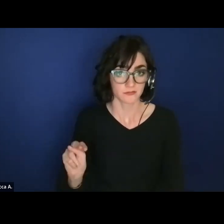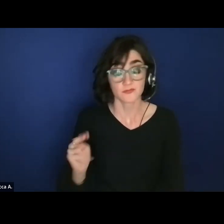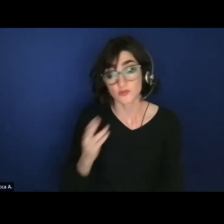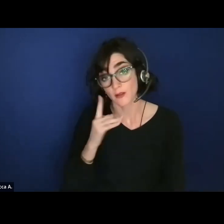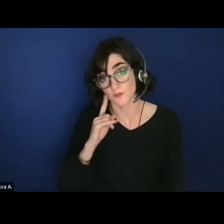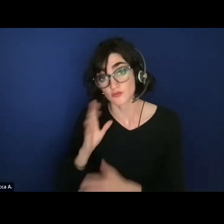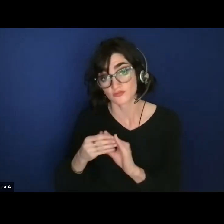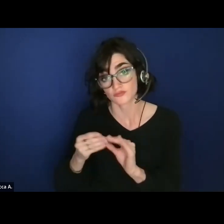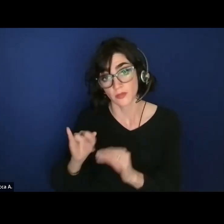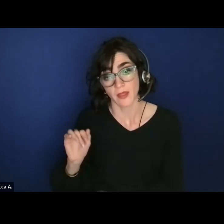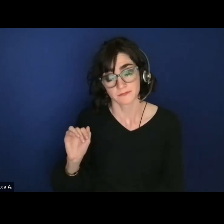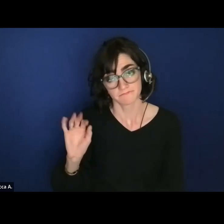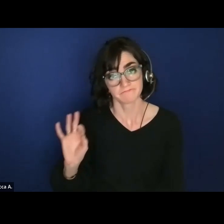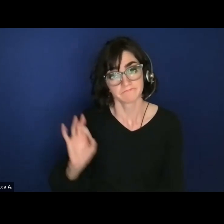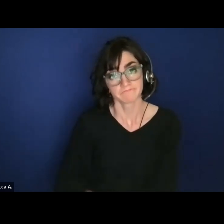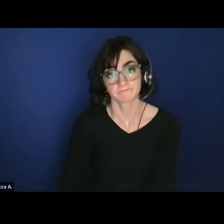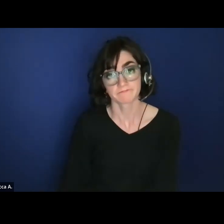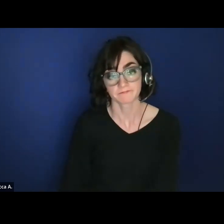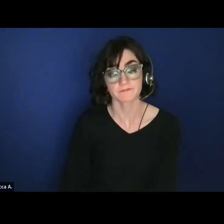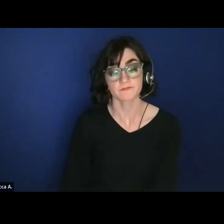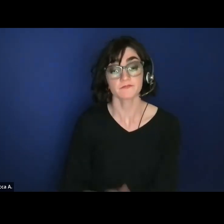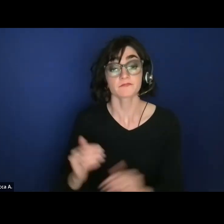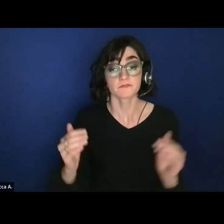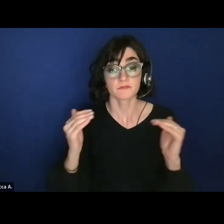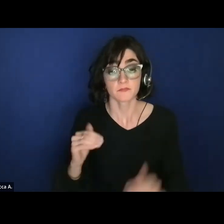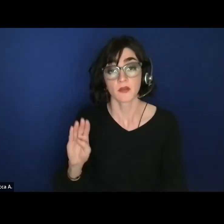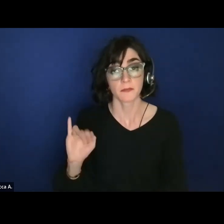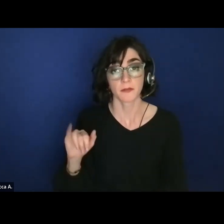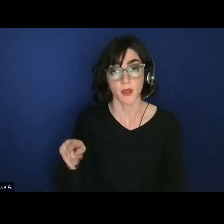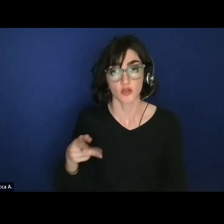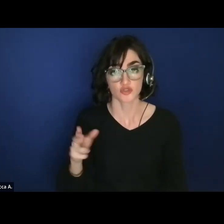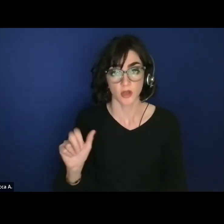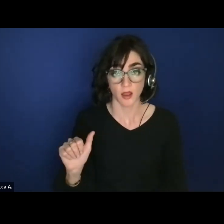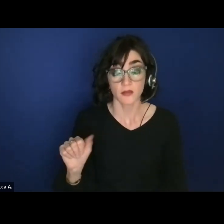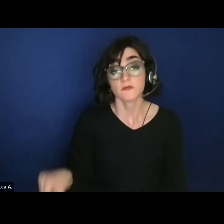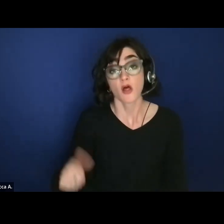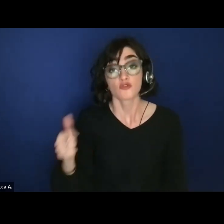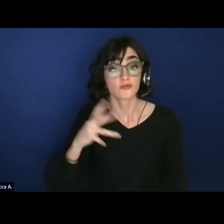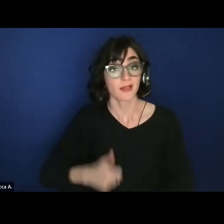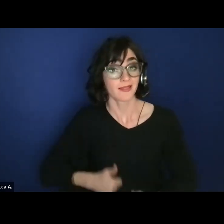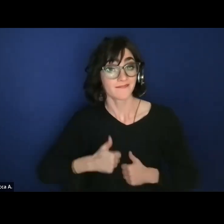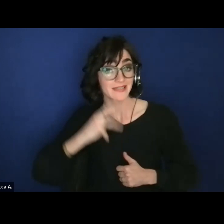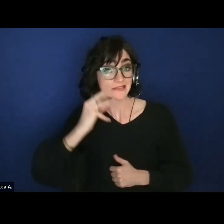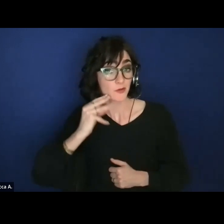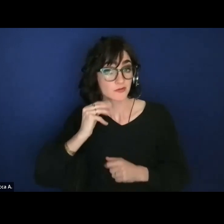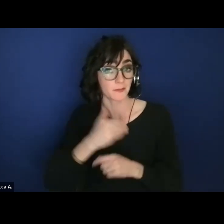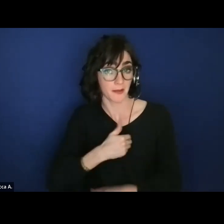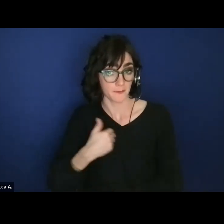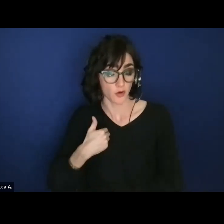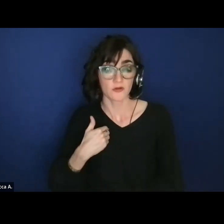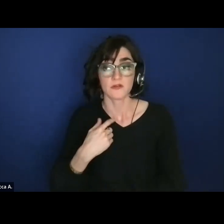chat. And then here's from Bihasha, another lived experience member said, please summarize in your own